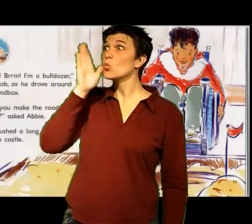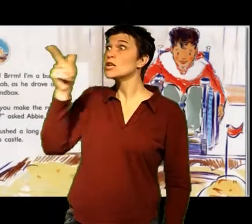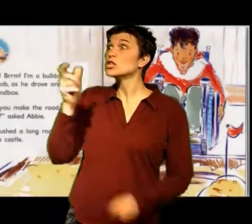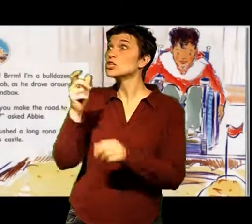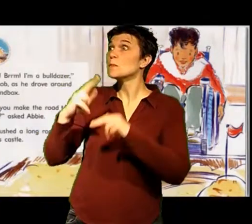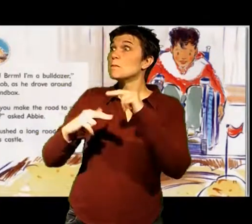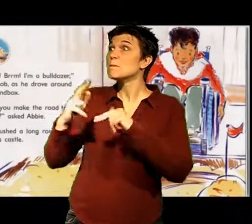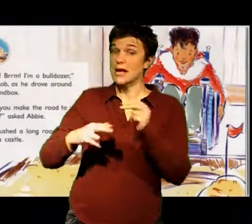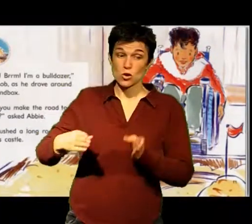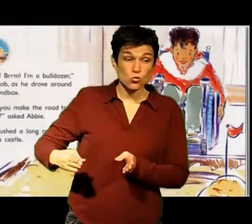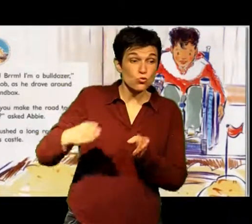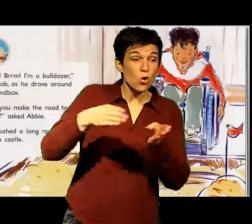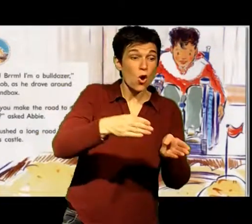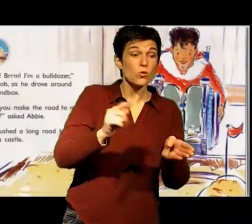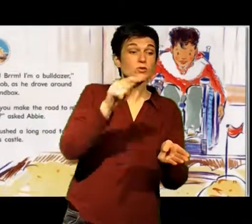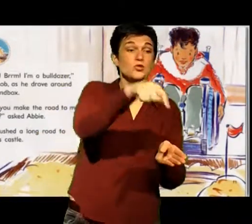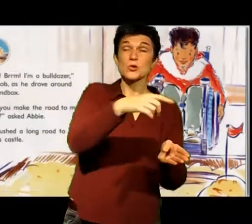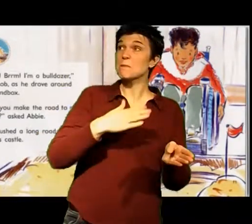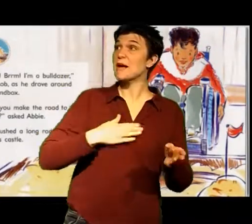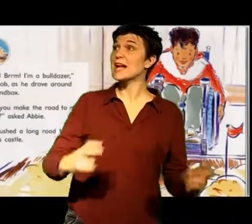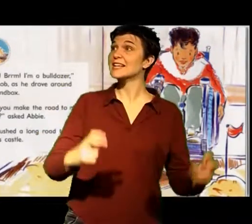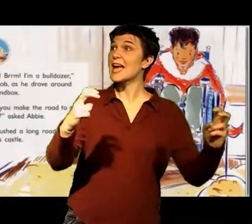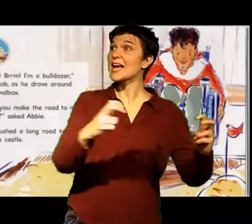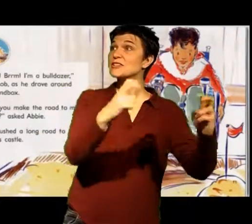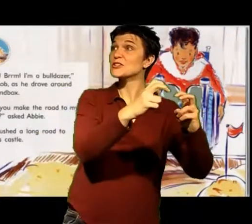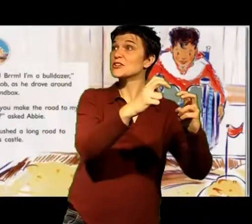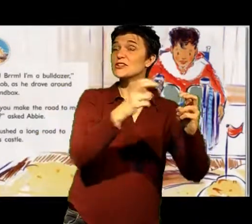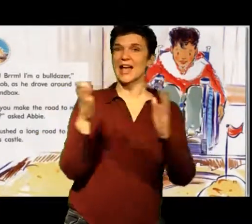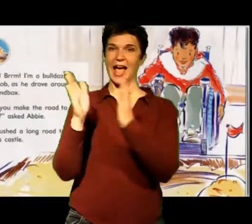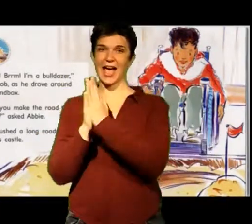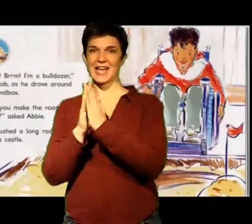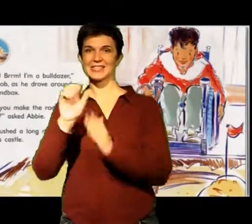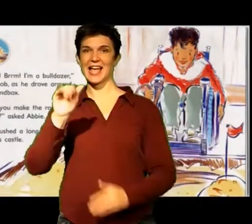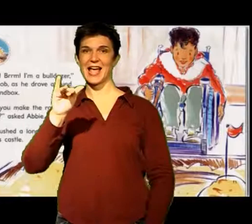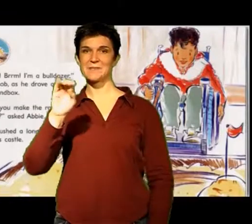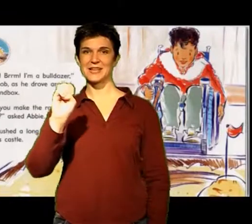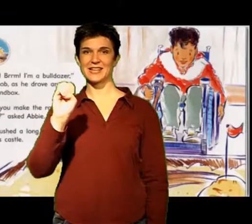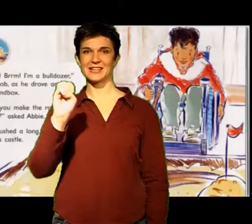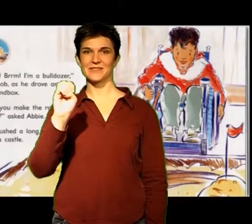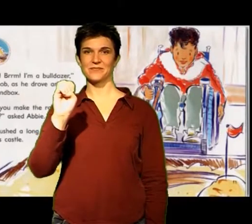Will you make the road to my castle? Asked Abby.